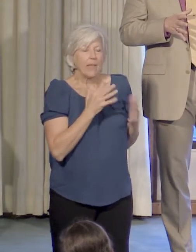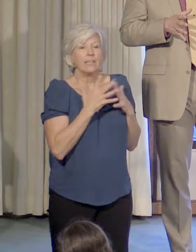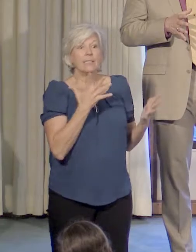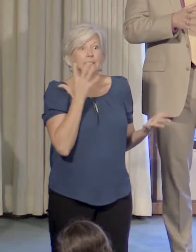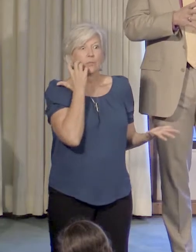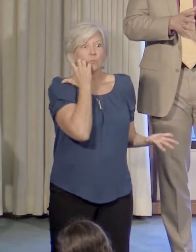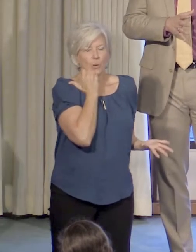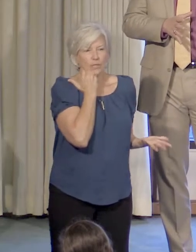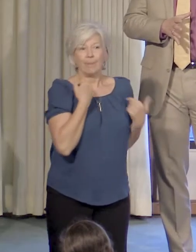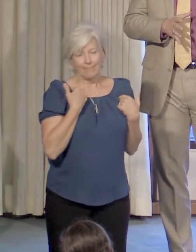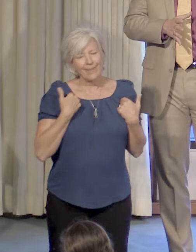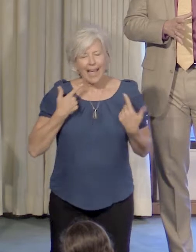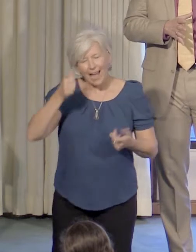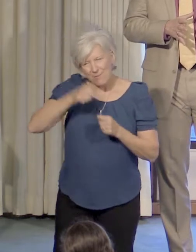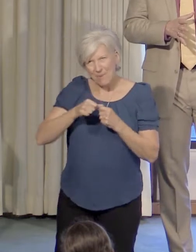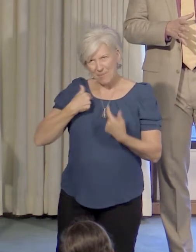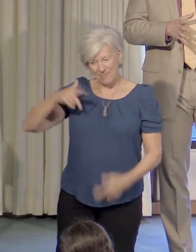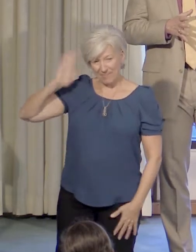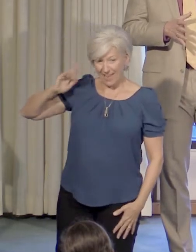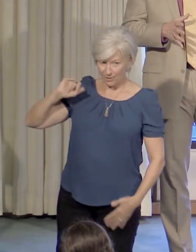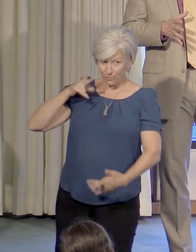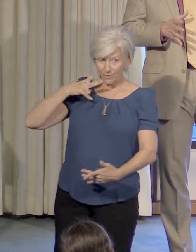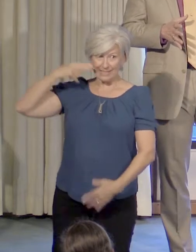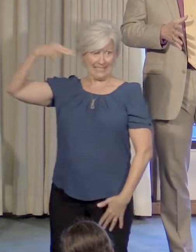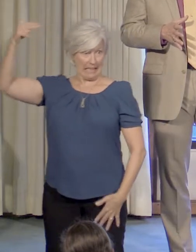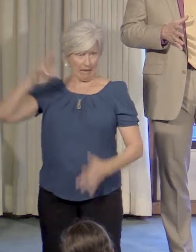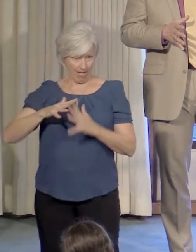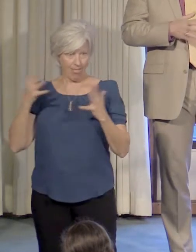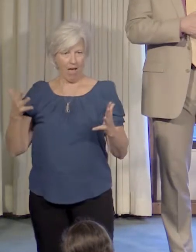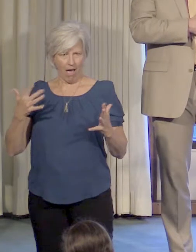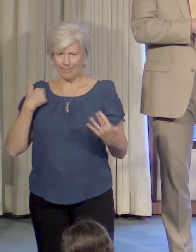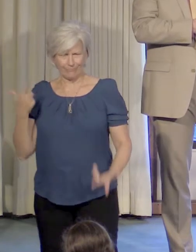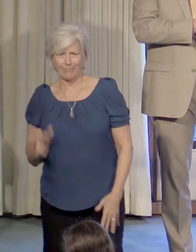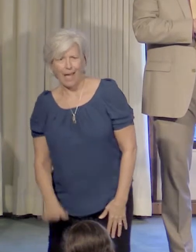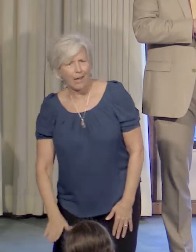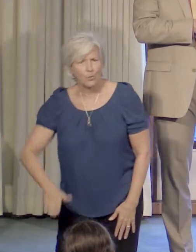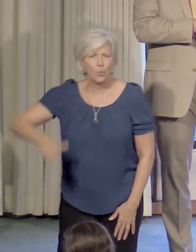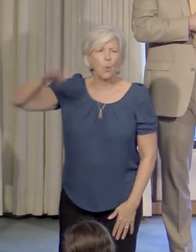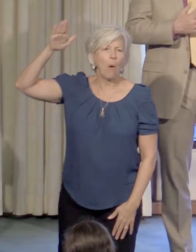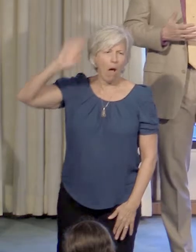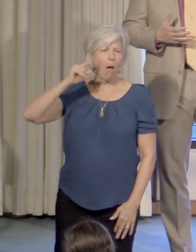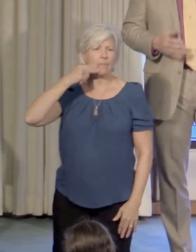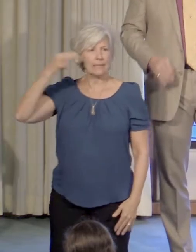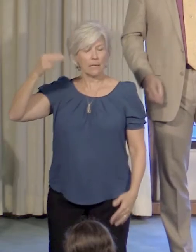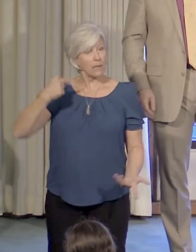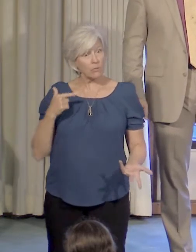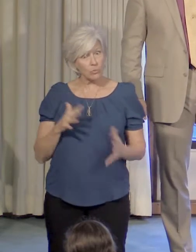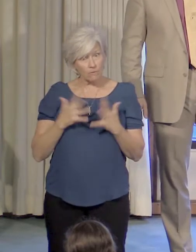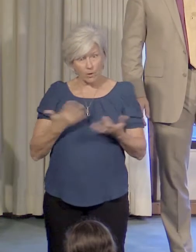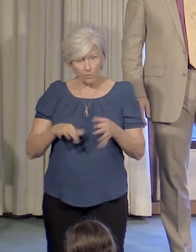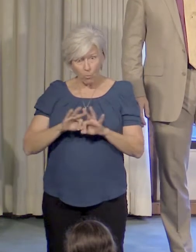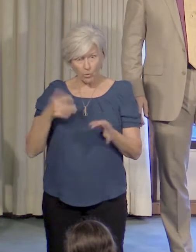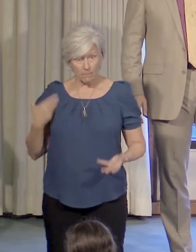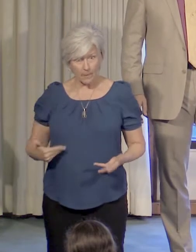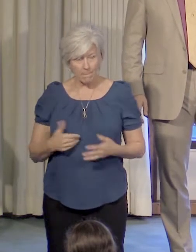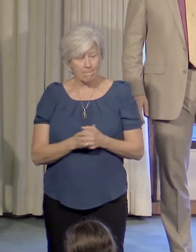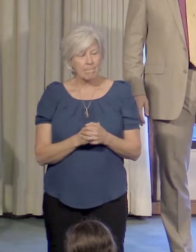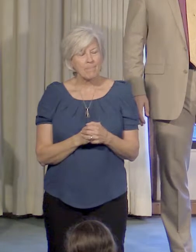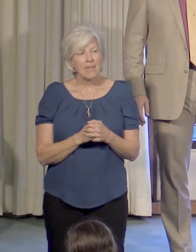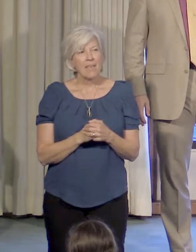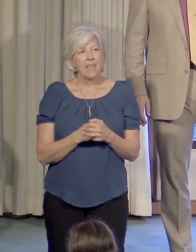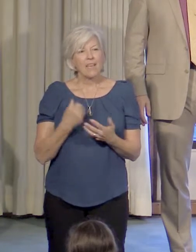remember, I used to sing a lot. When I was a kid, I grew up singing, and it was very important to me.